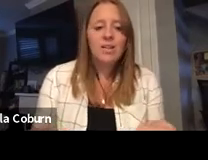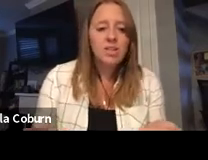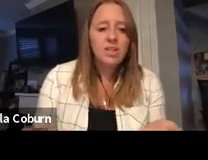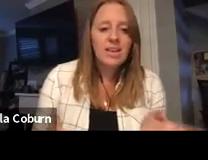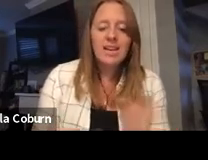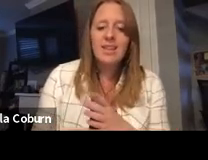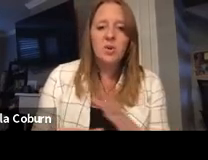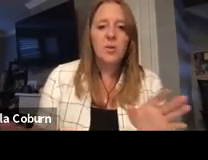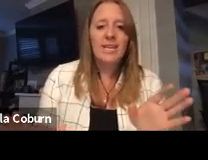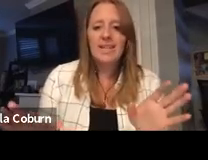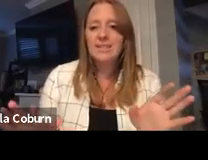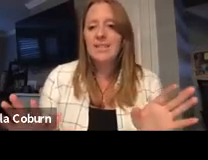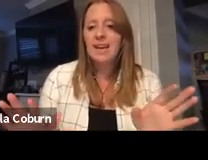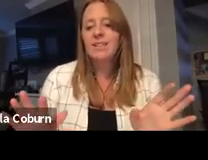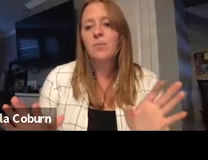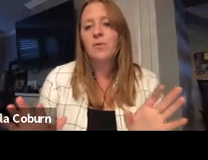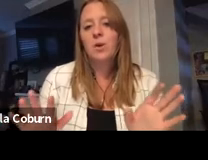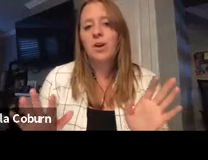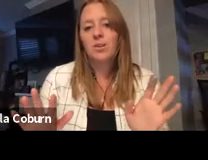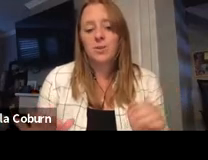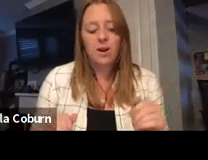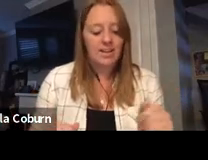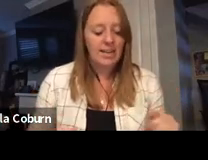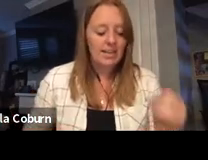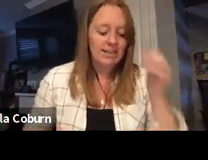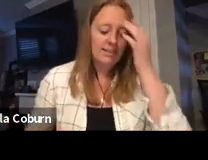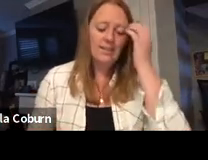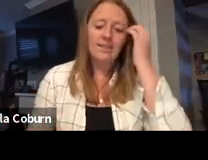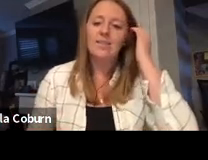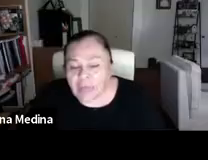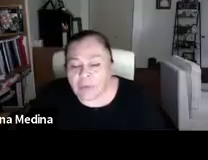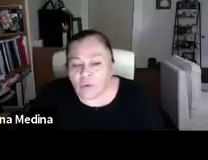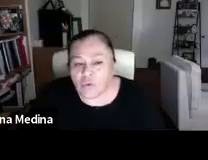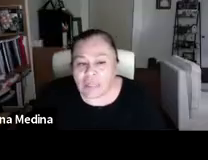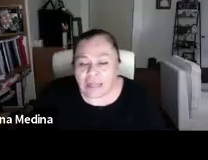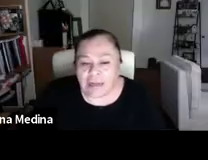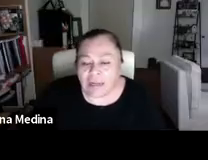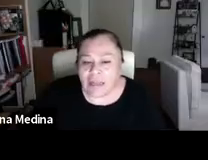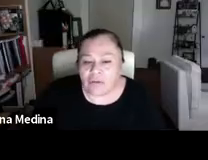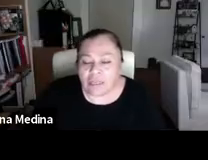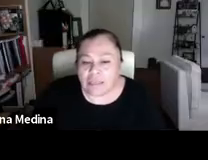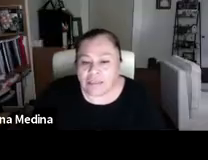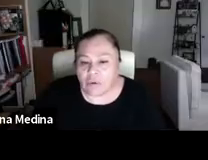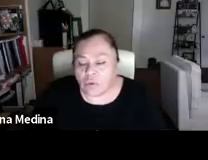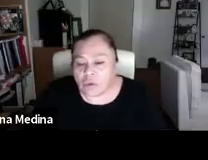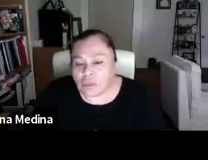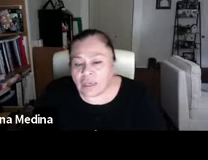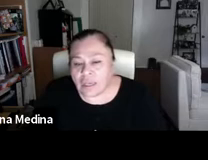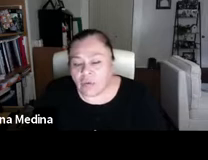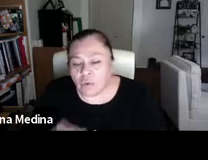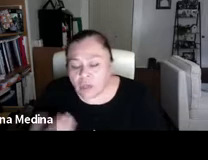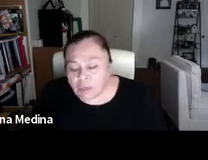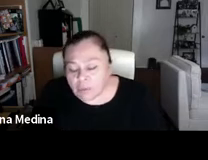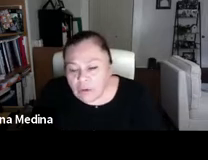a question and then you wait 10 seconds before responding. A mí me gusta la regla de los 10 segundos,